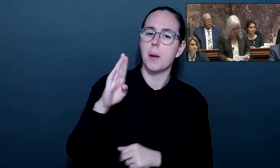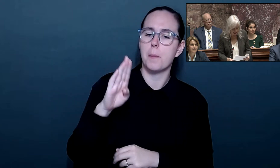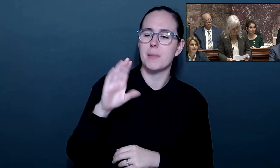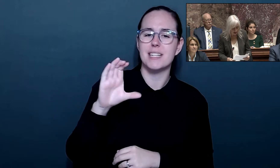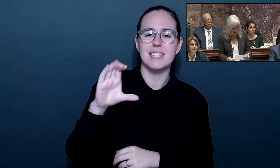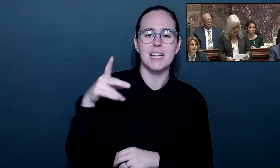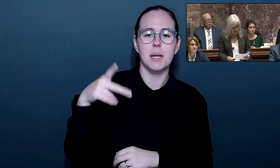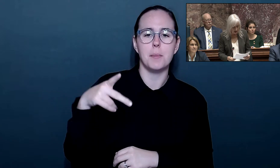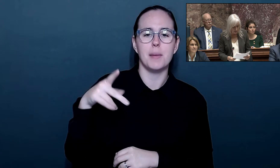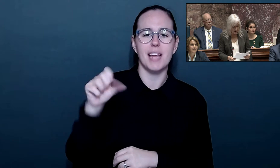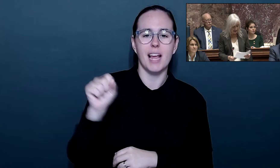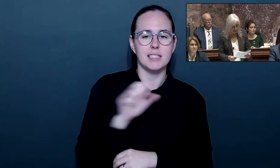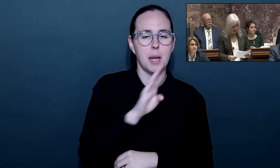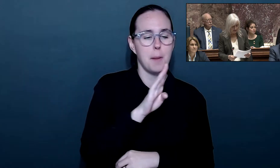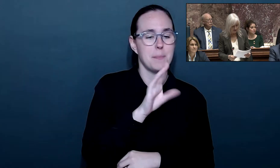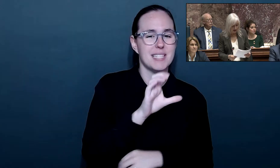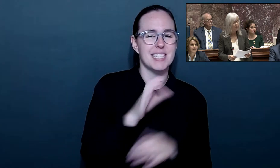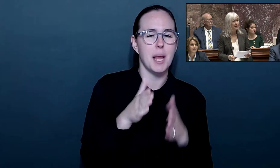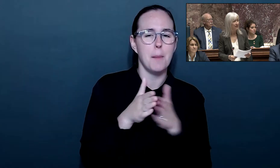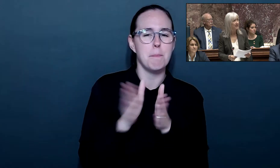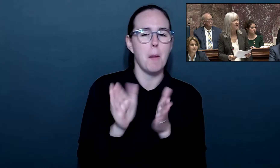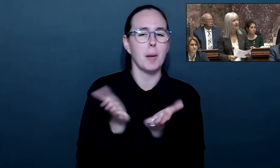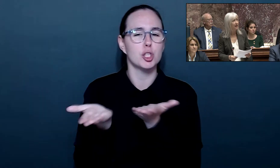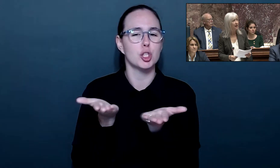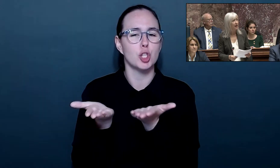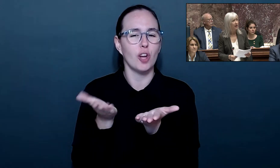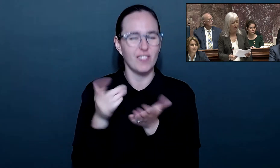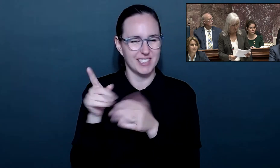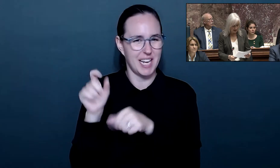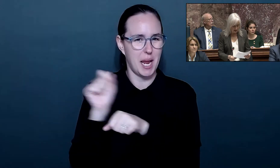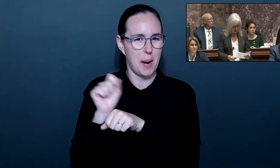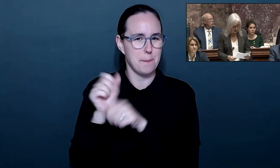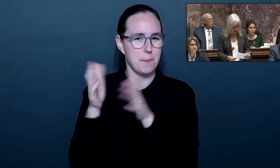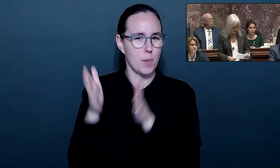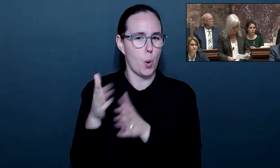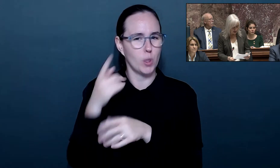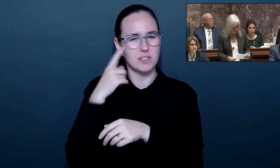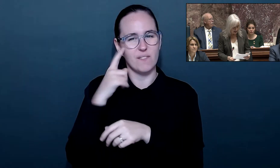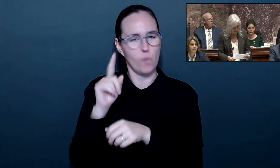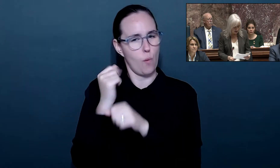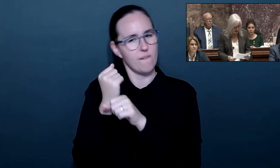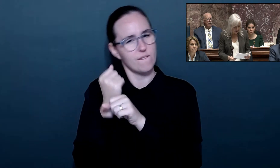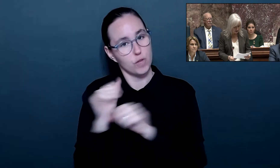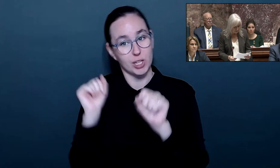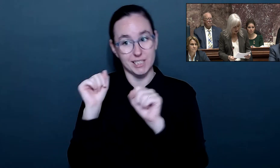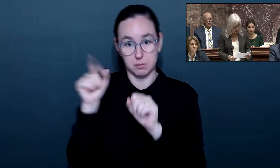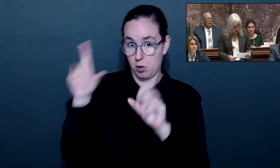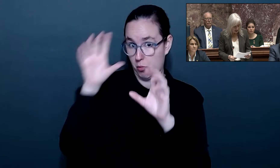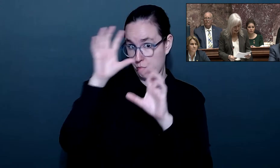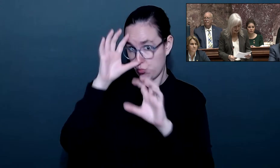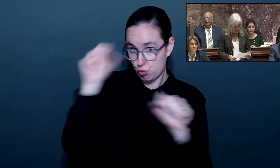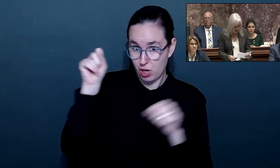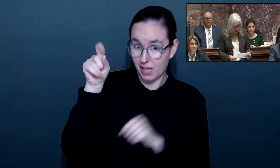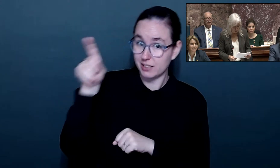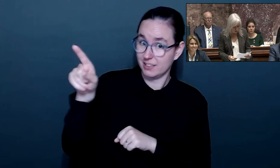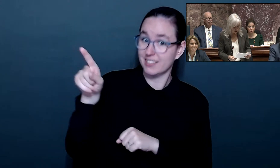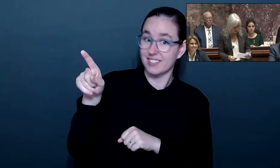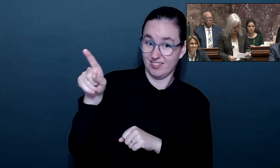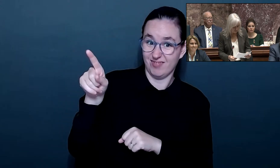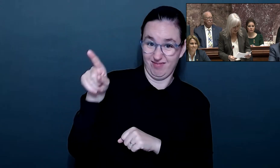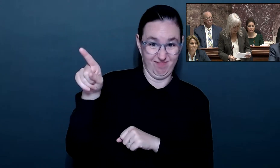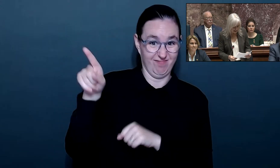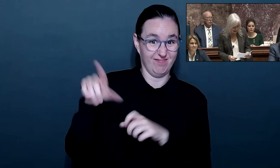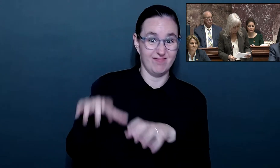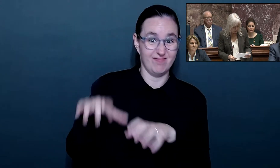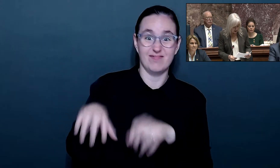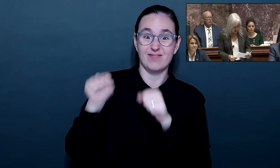for Freedom, President Philip Davidson, who's now doing a law degree, as well as the United Healthcare Workers